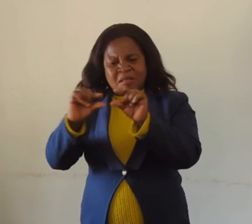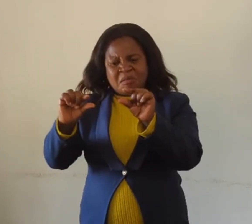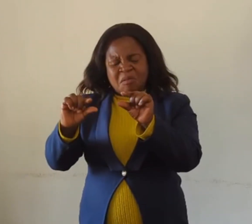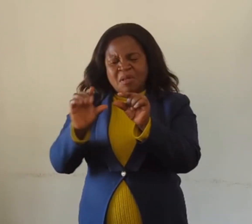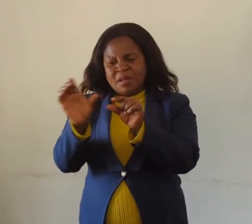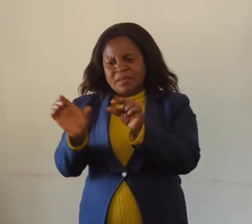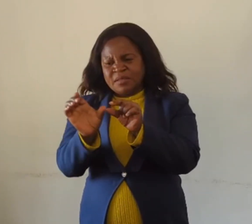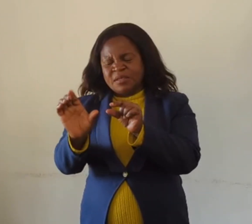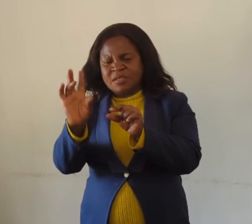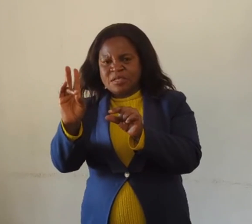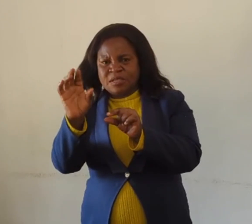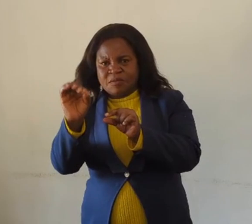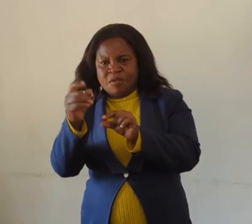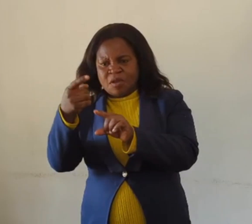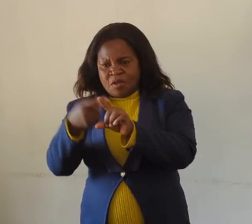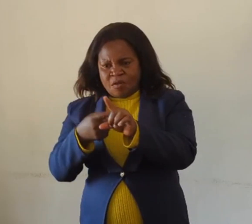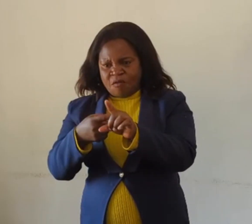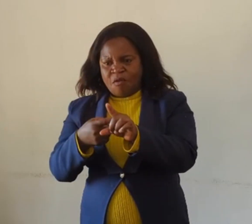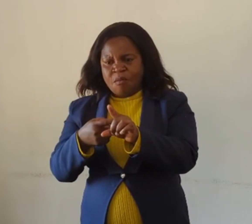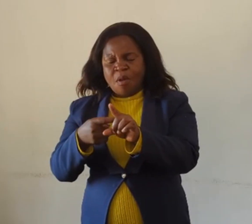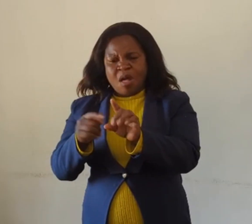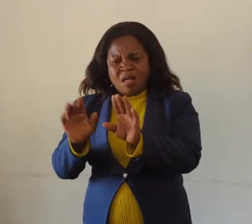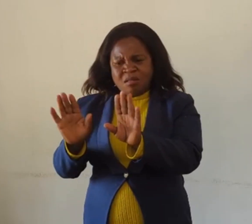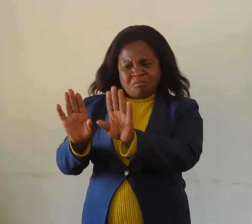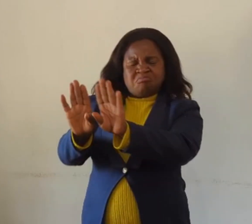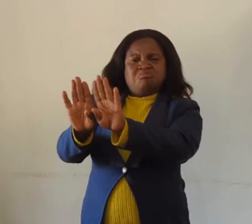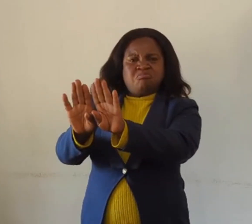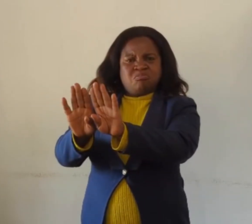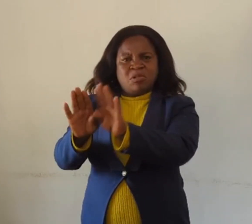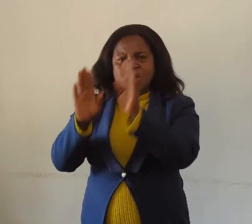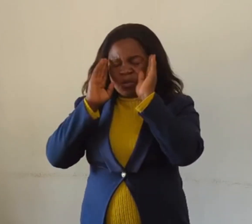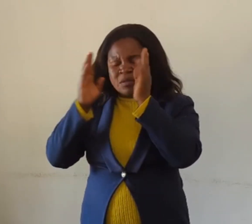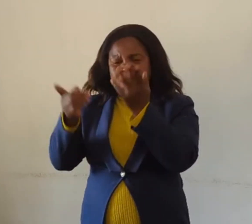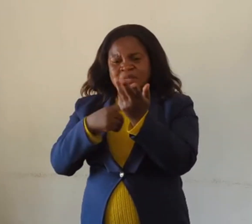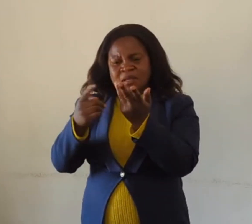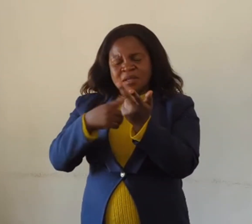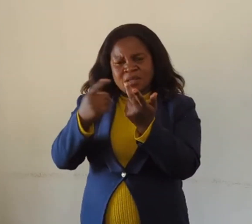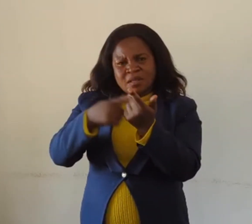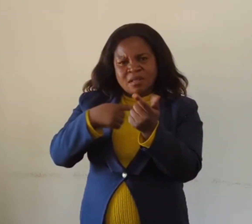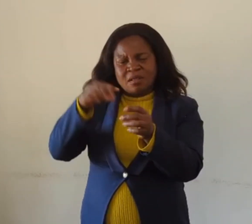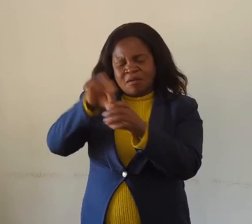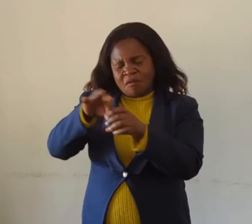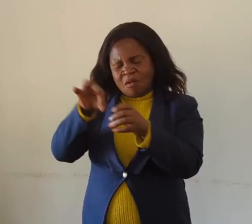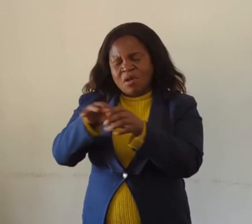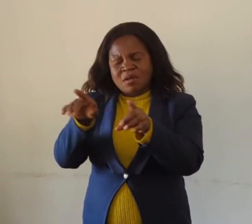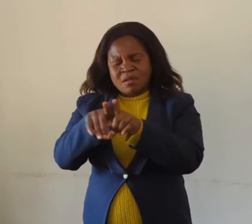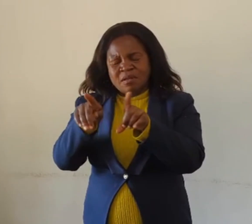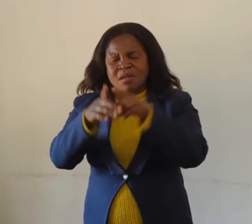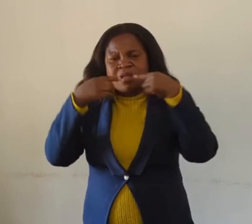from objections concerning counting of votes and announcement of provisional